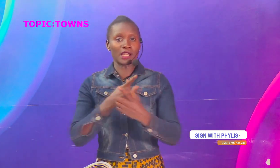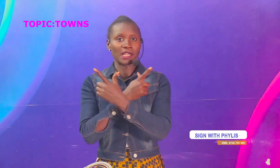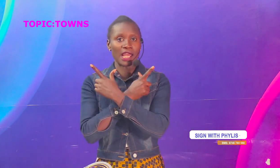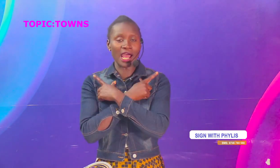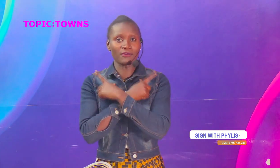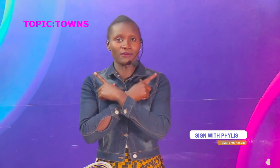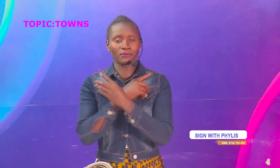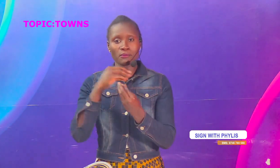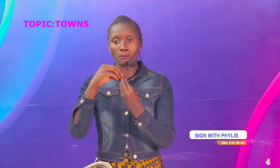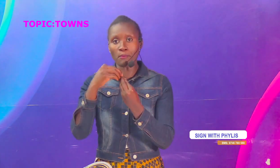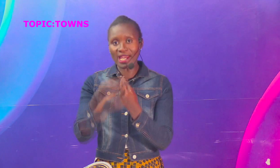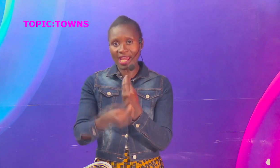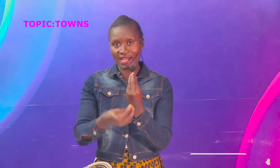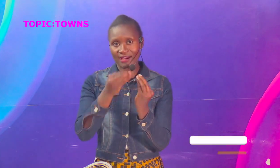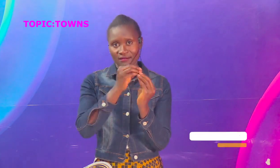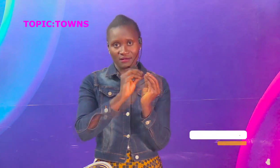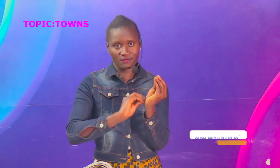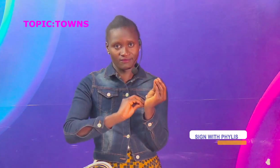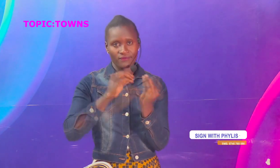love banana.